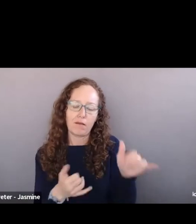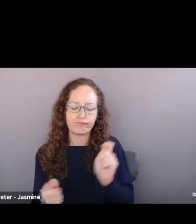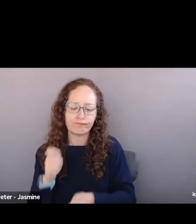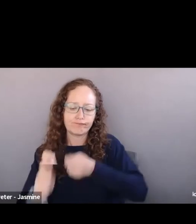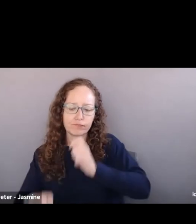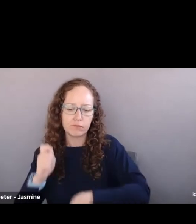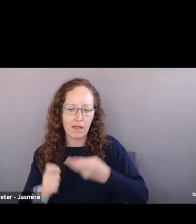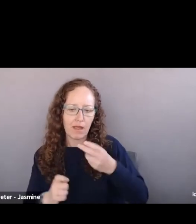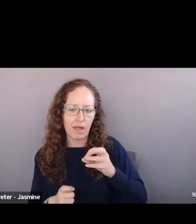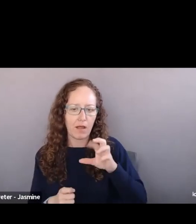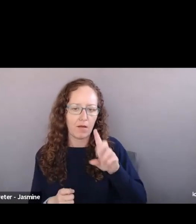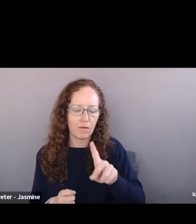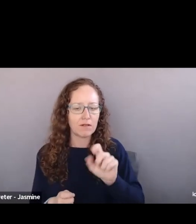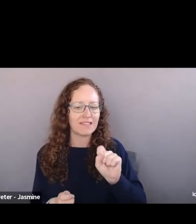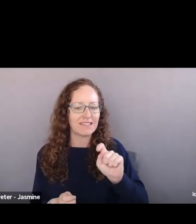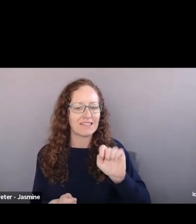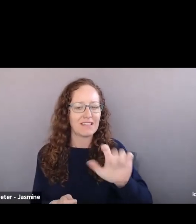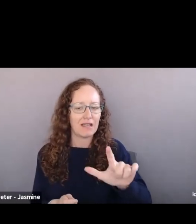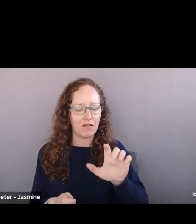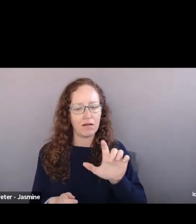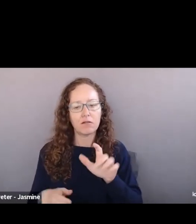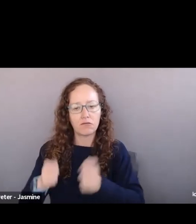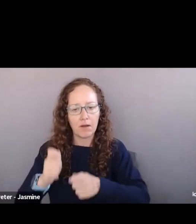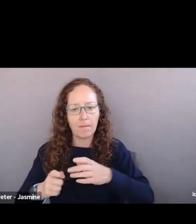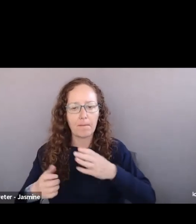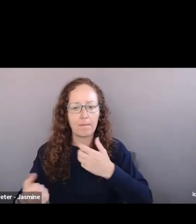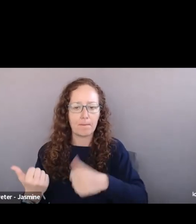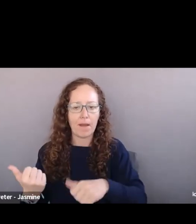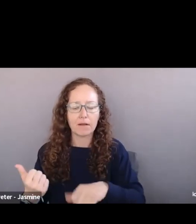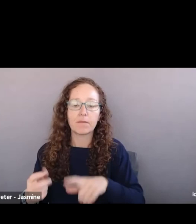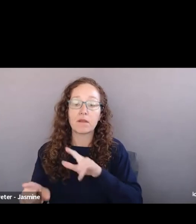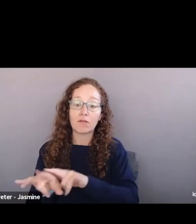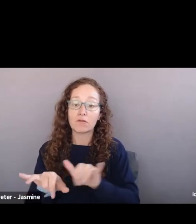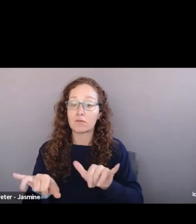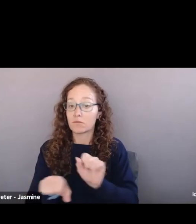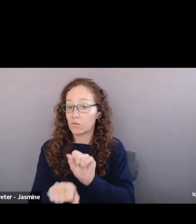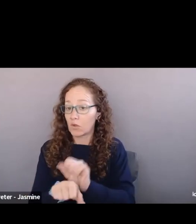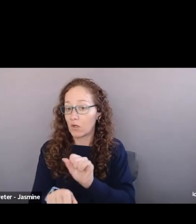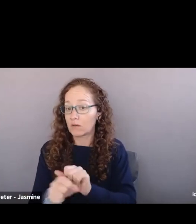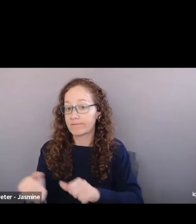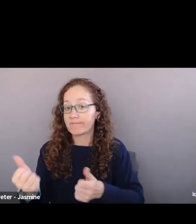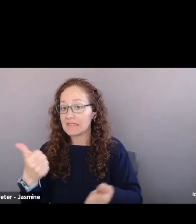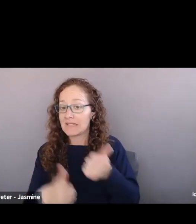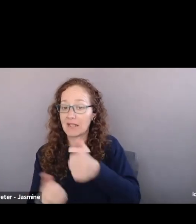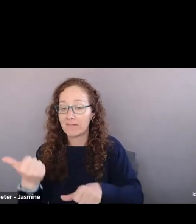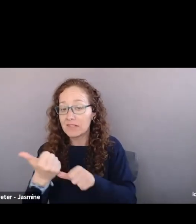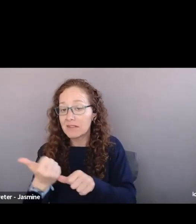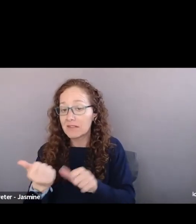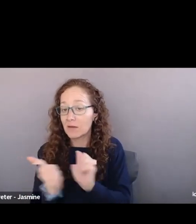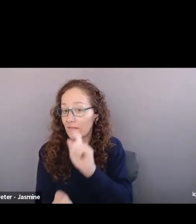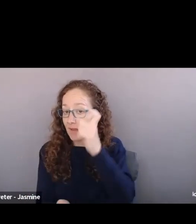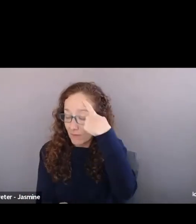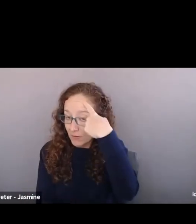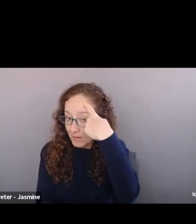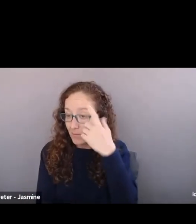raised in Washington, D.C., also worked as an executive assistant with the government, something many aspired to because it was